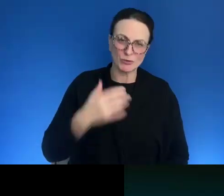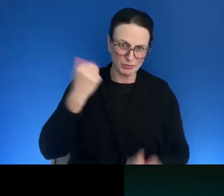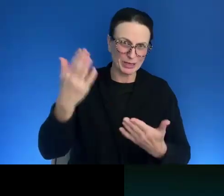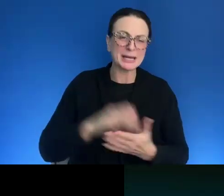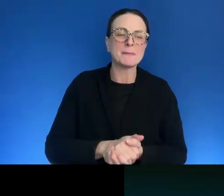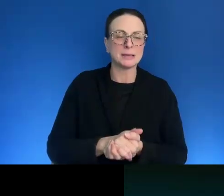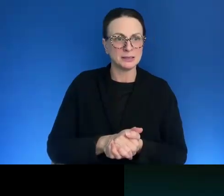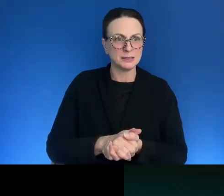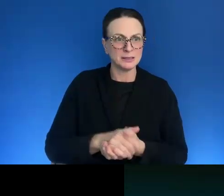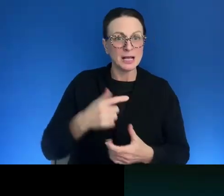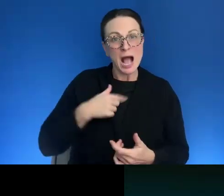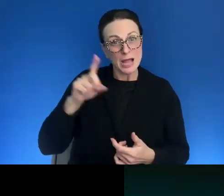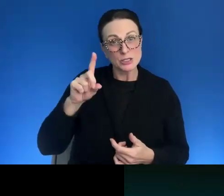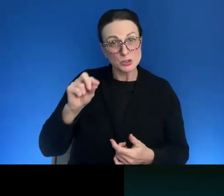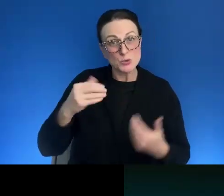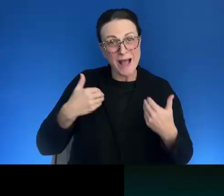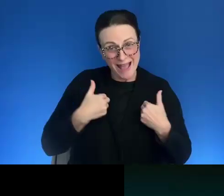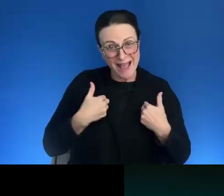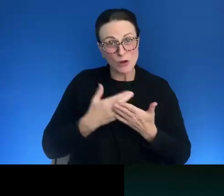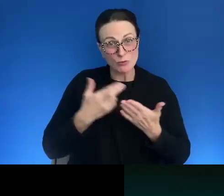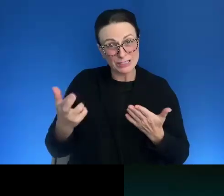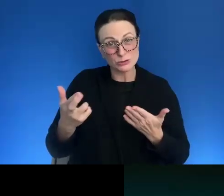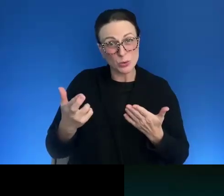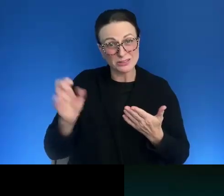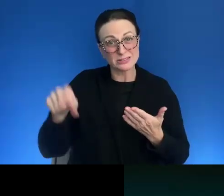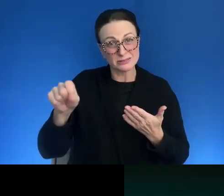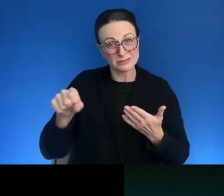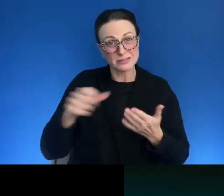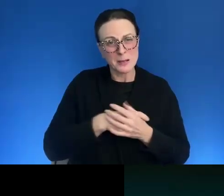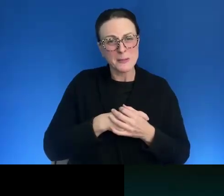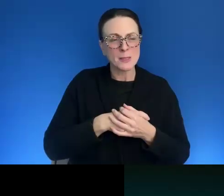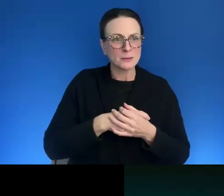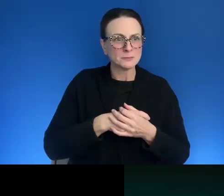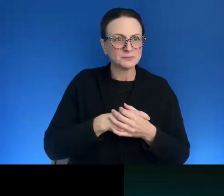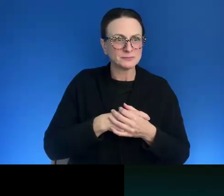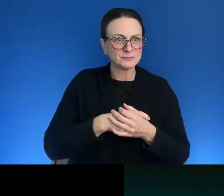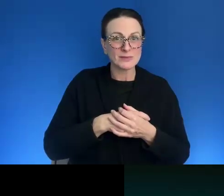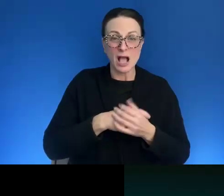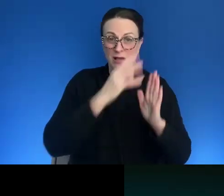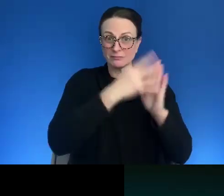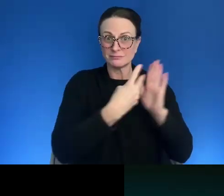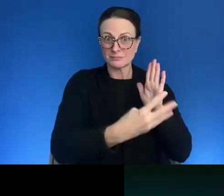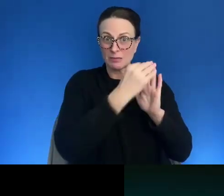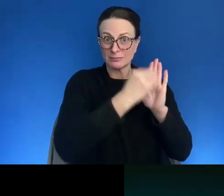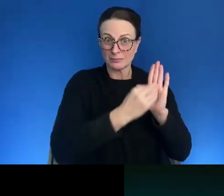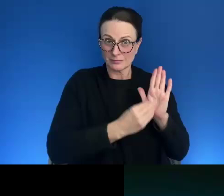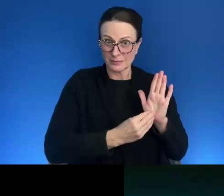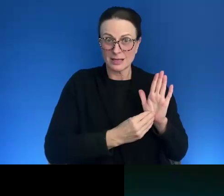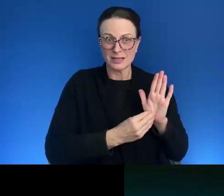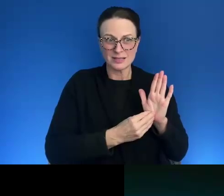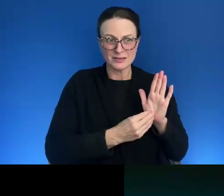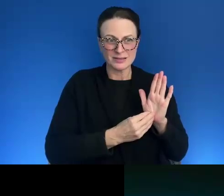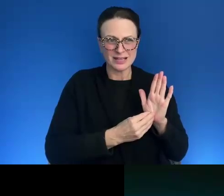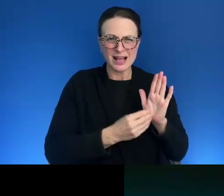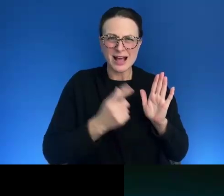bringing that up. I do have a resource um sheet that I made up that somebody